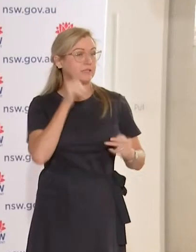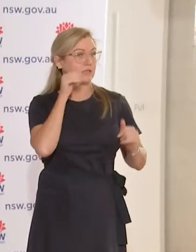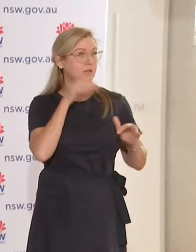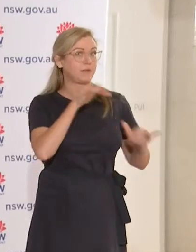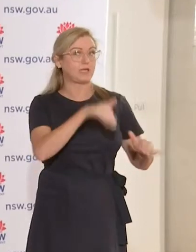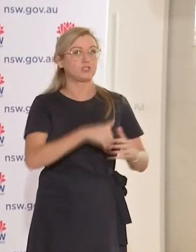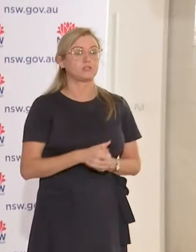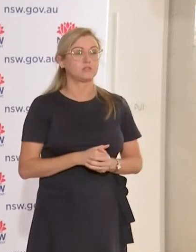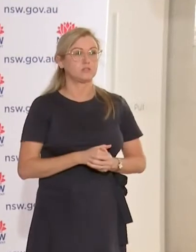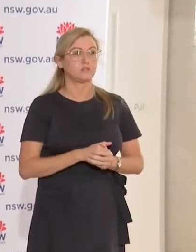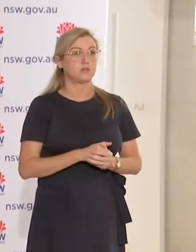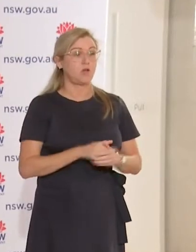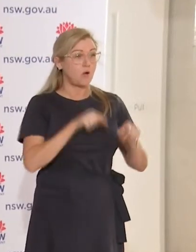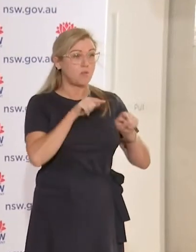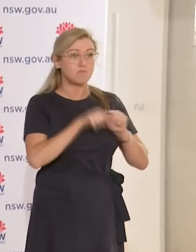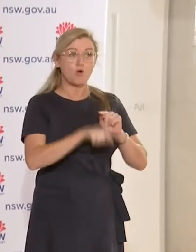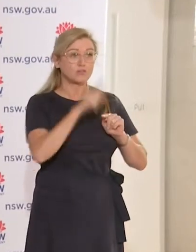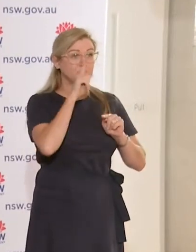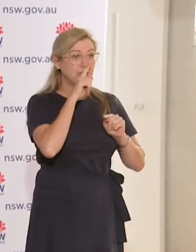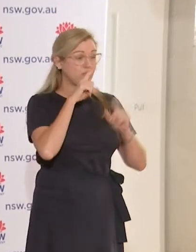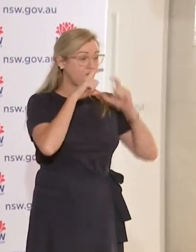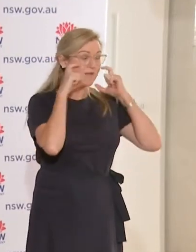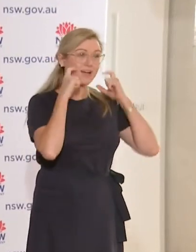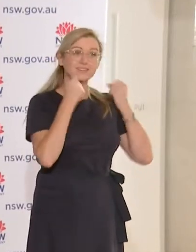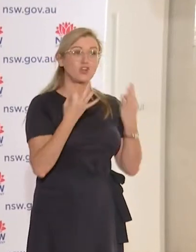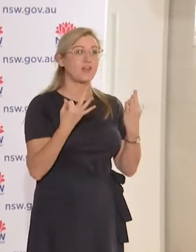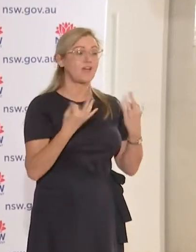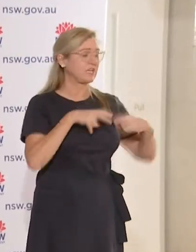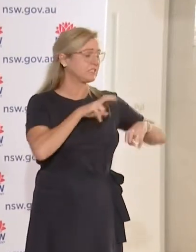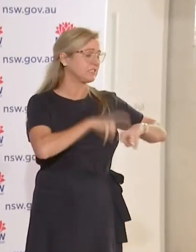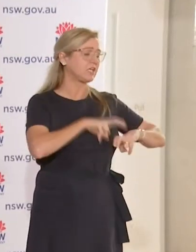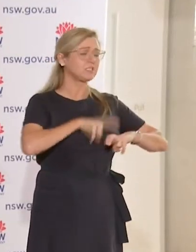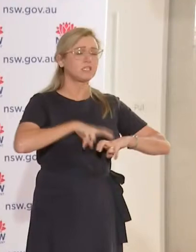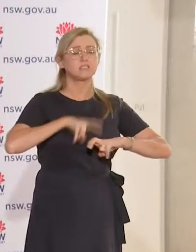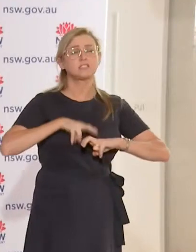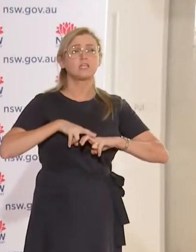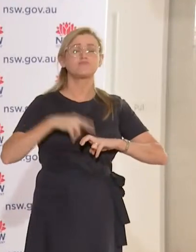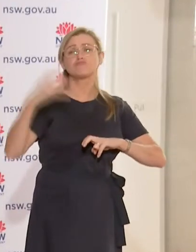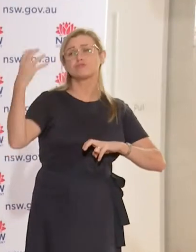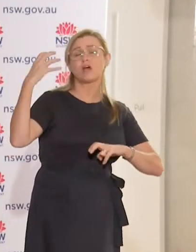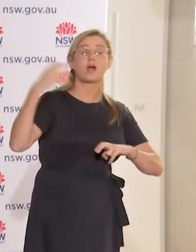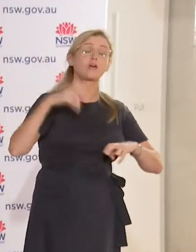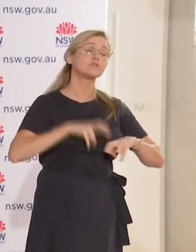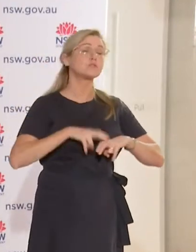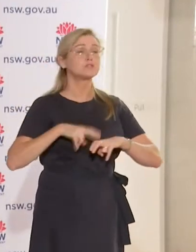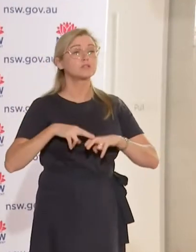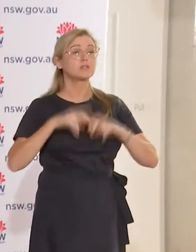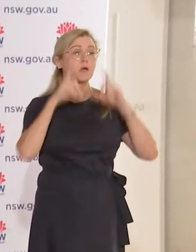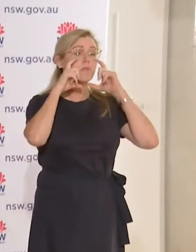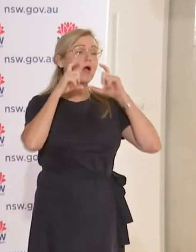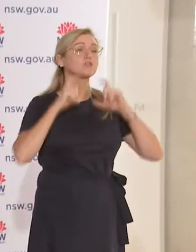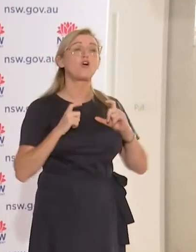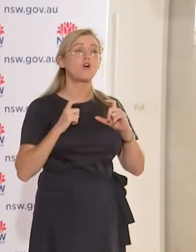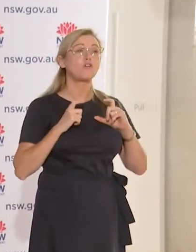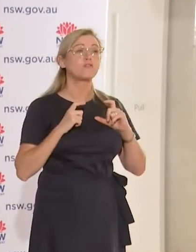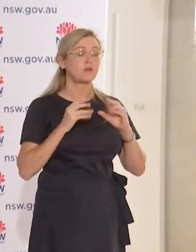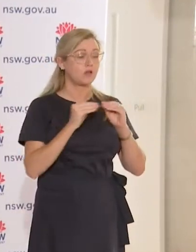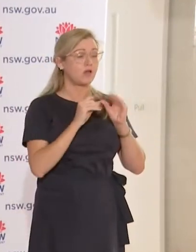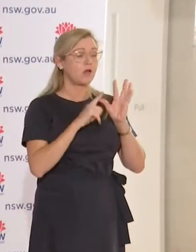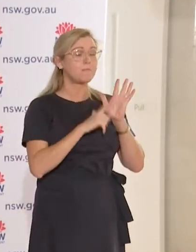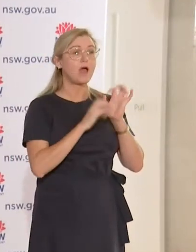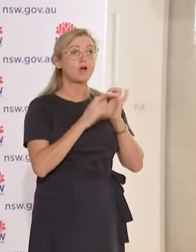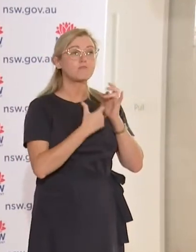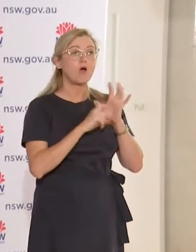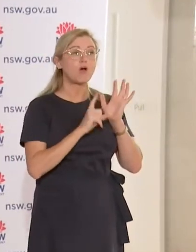About 99% of people weren't wearing masks, sitting down everywhere together. So it's not happening. Balmoral,